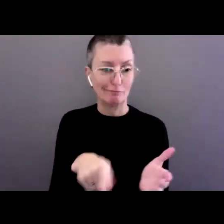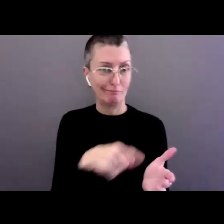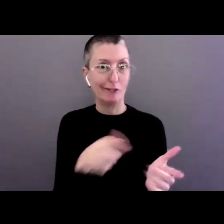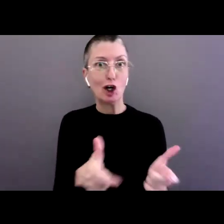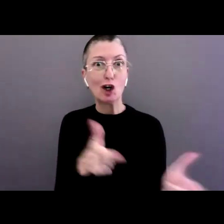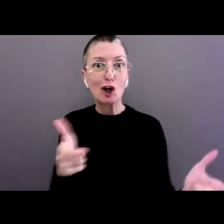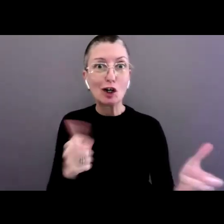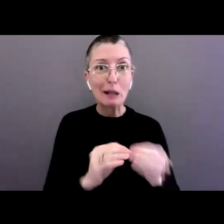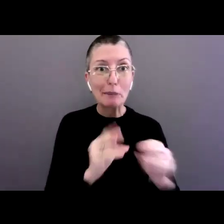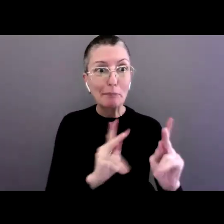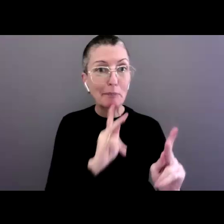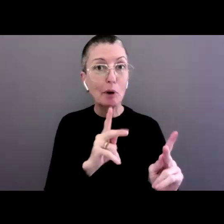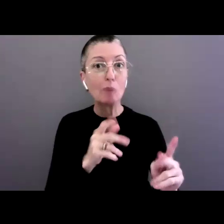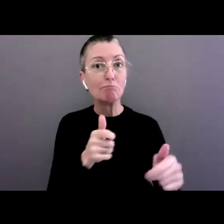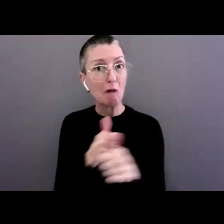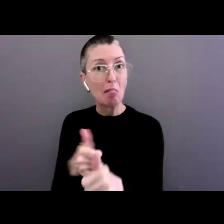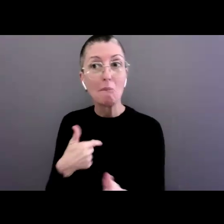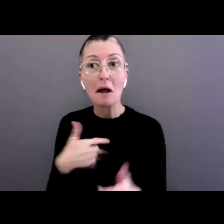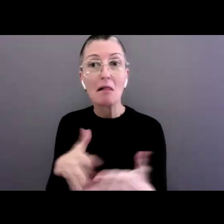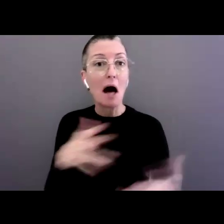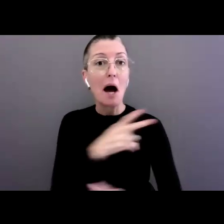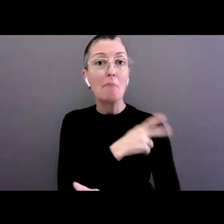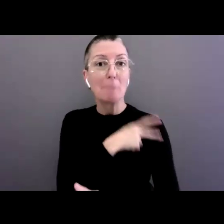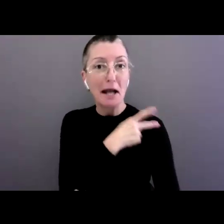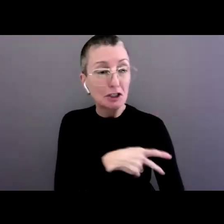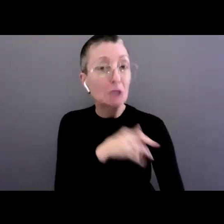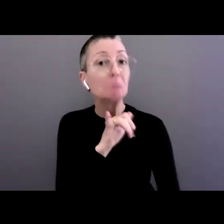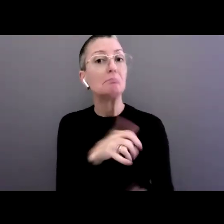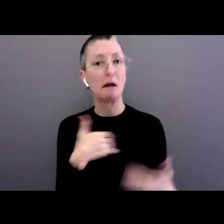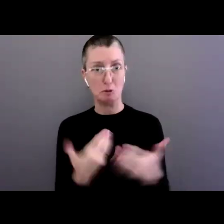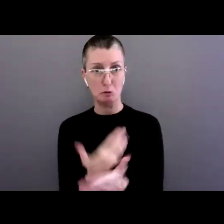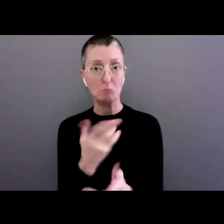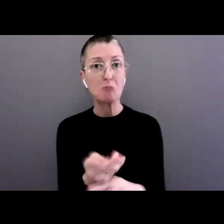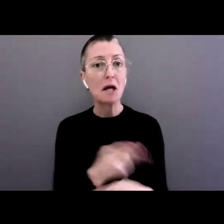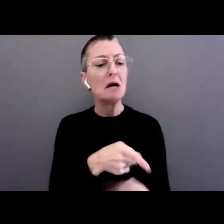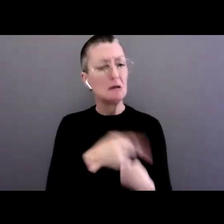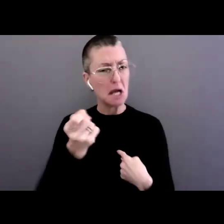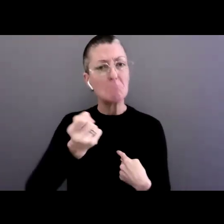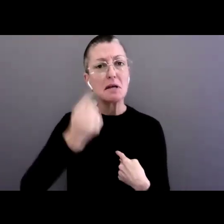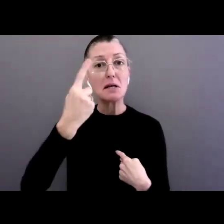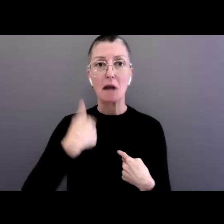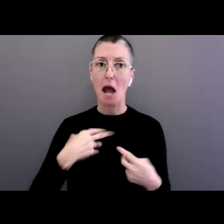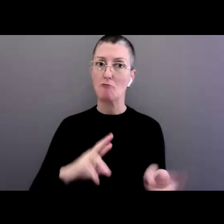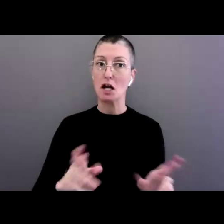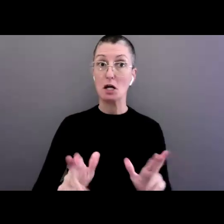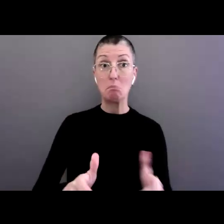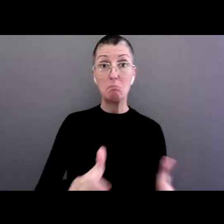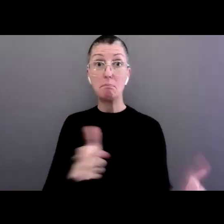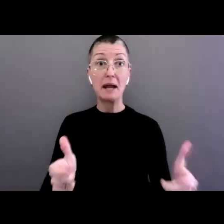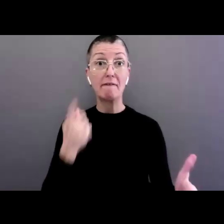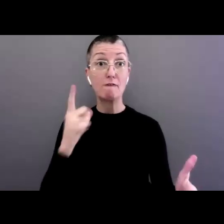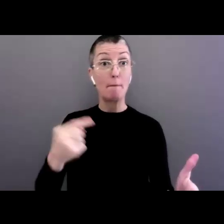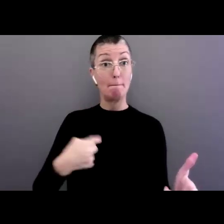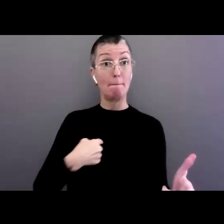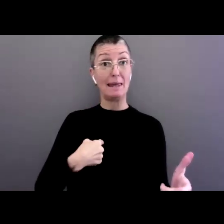tons of patients, and I've come out with a product, it probably makes sense when I'm ready to go big for me to be the